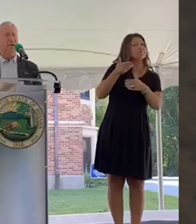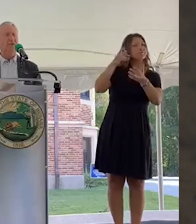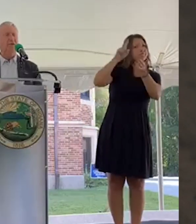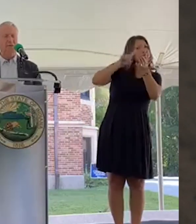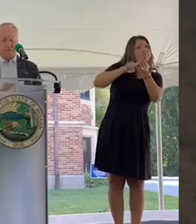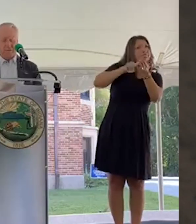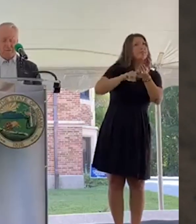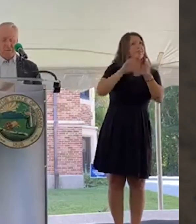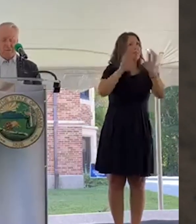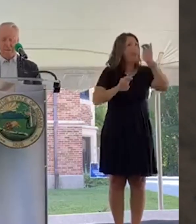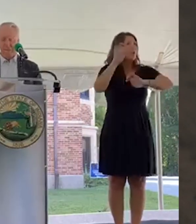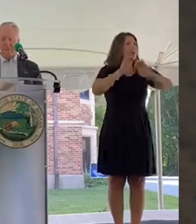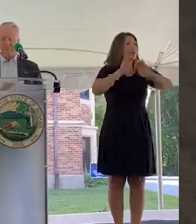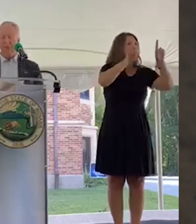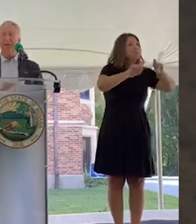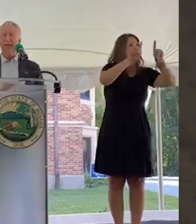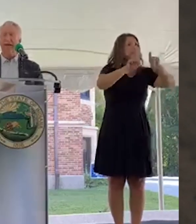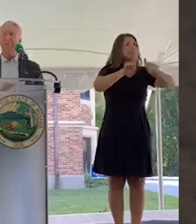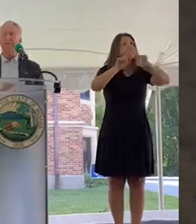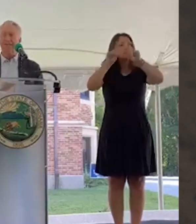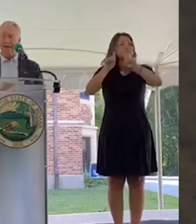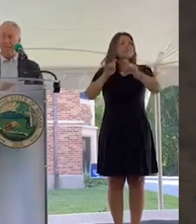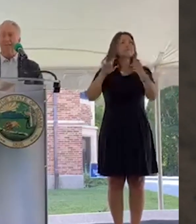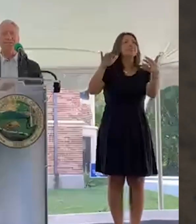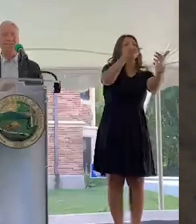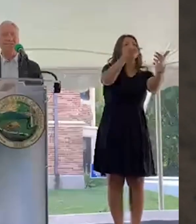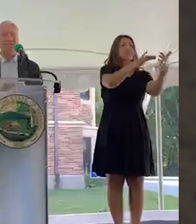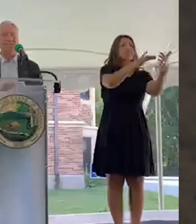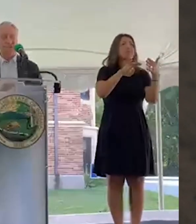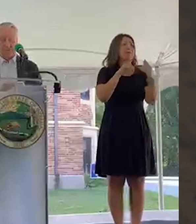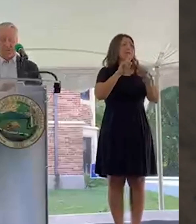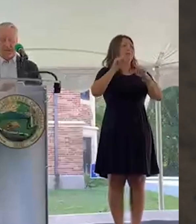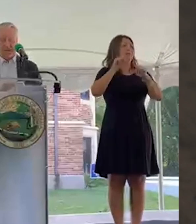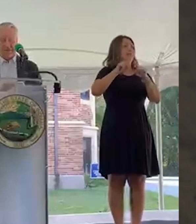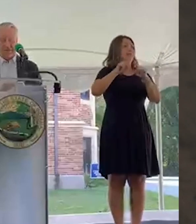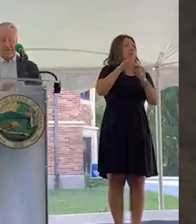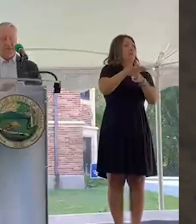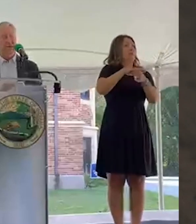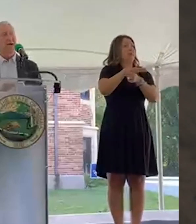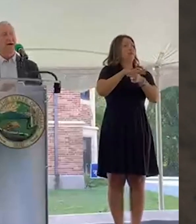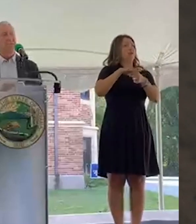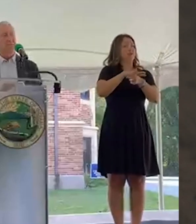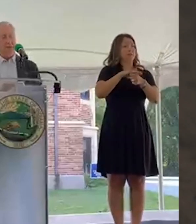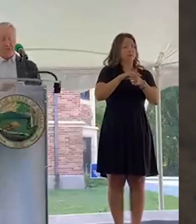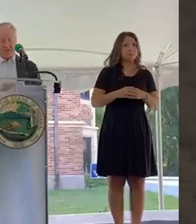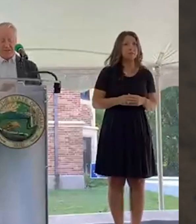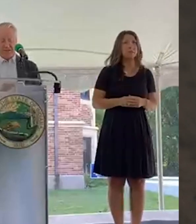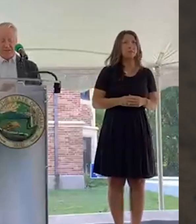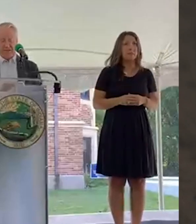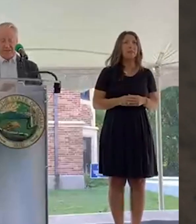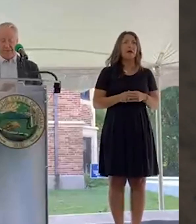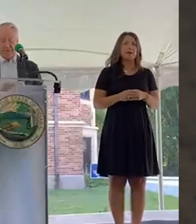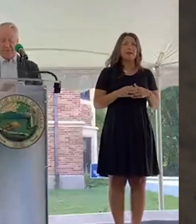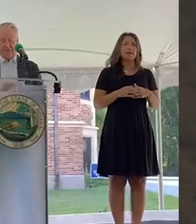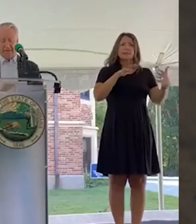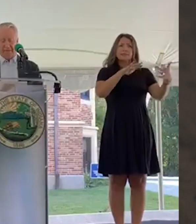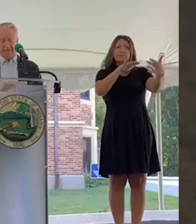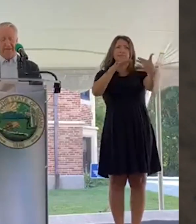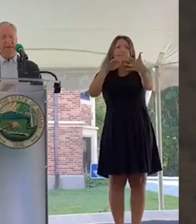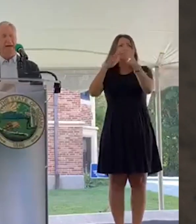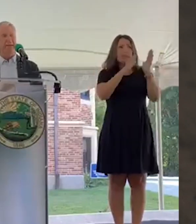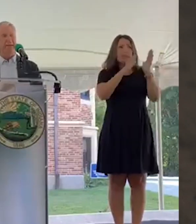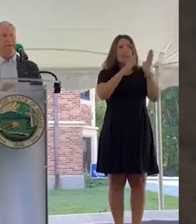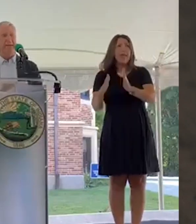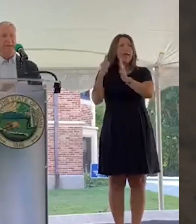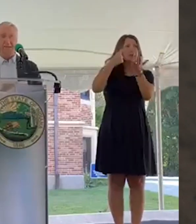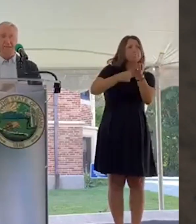many locations, including the current campus of the School for the Deaf. After much study and careful planning,